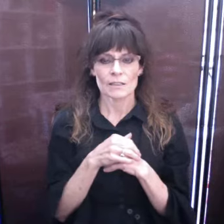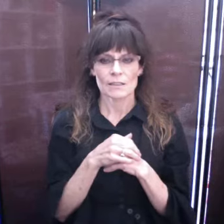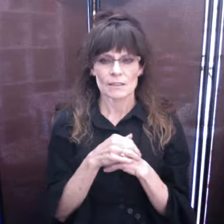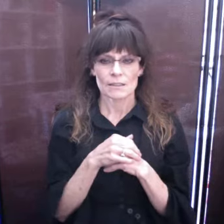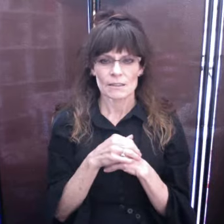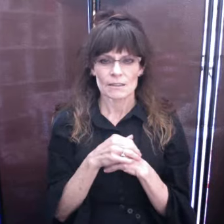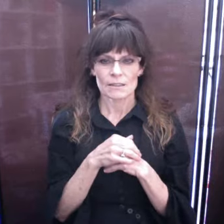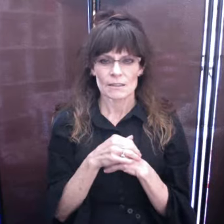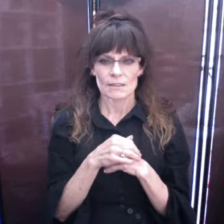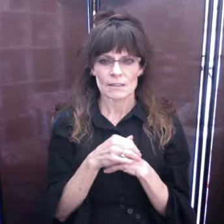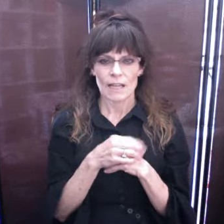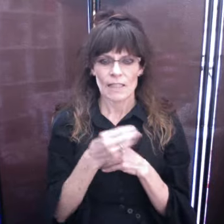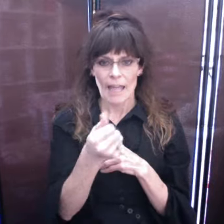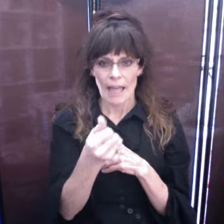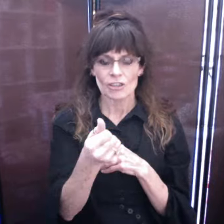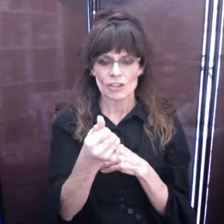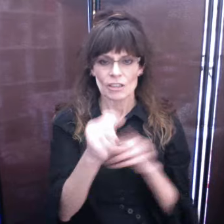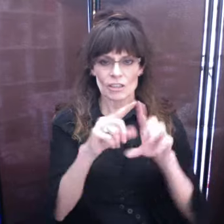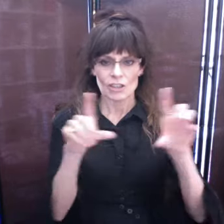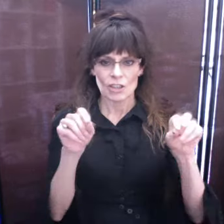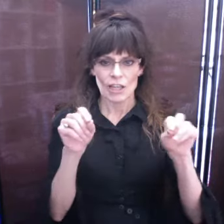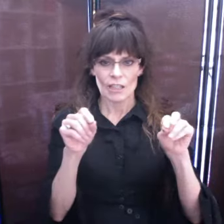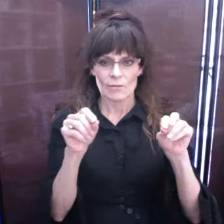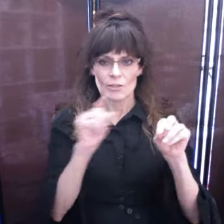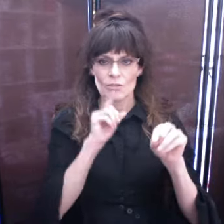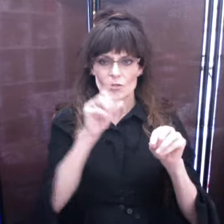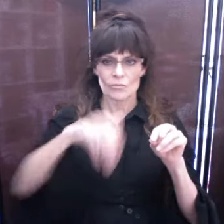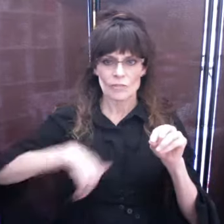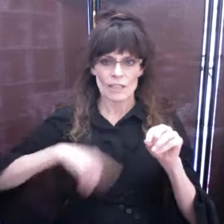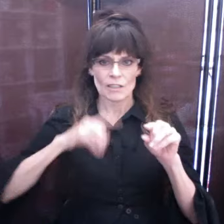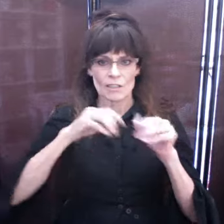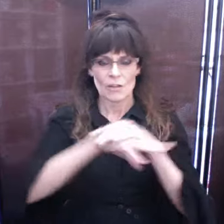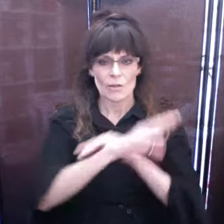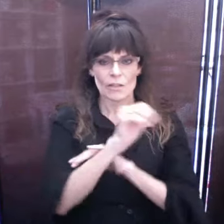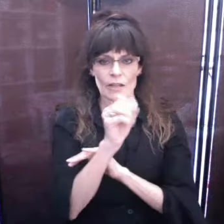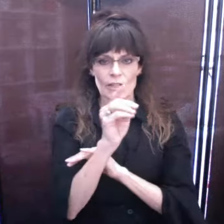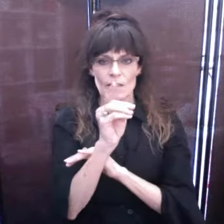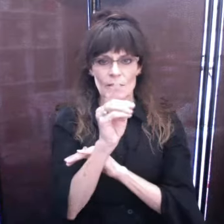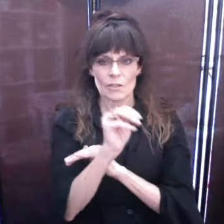I cashed the check, and it was too late to go to the admissions office. I thought, well, I'll just go to the bar. I was